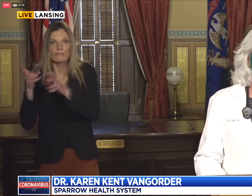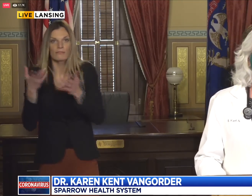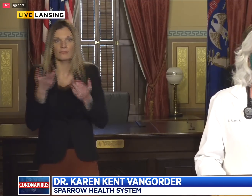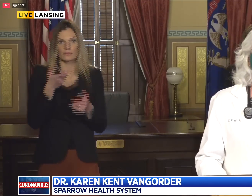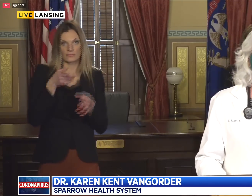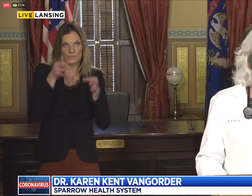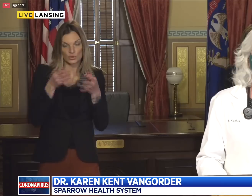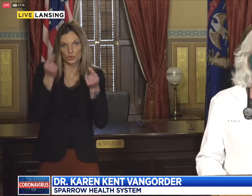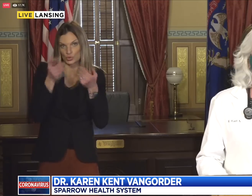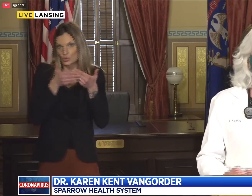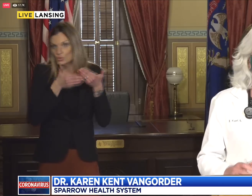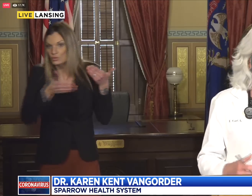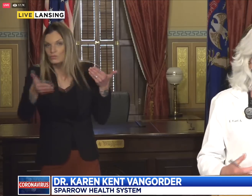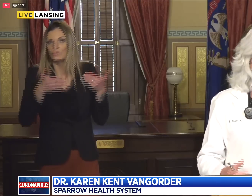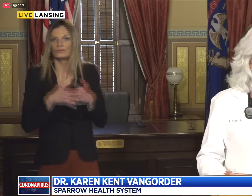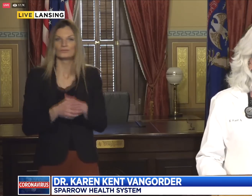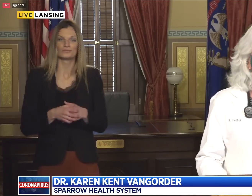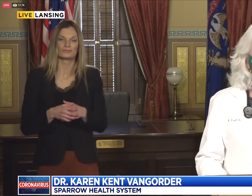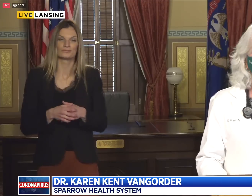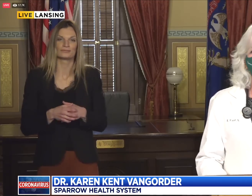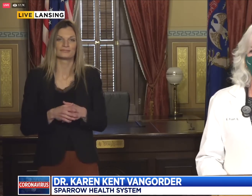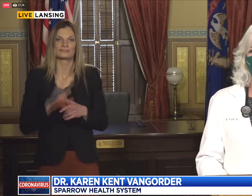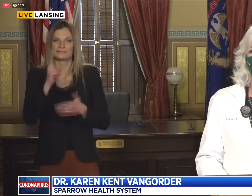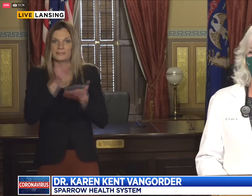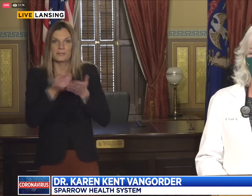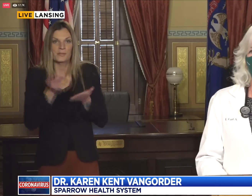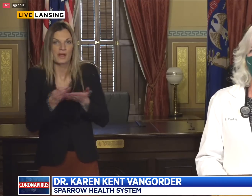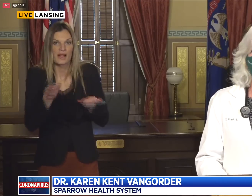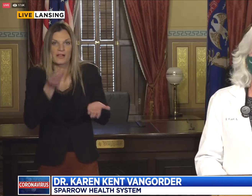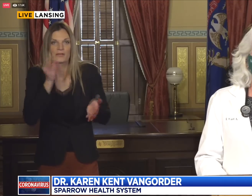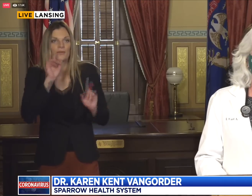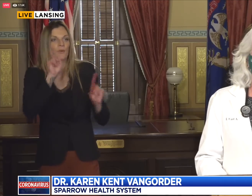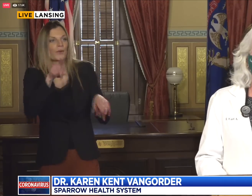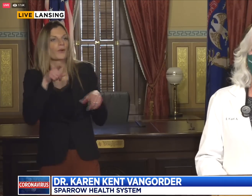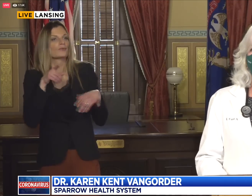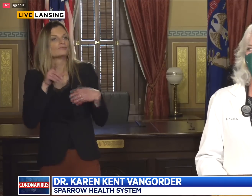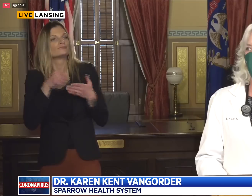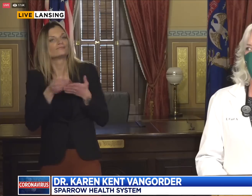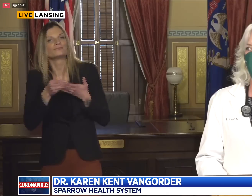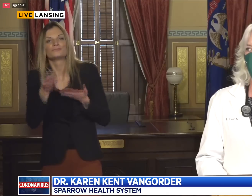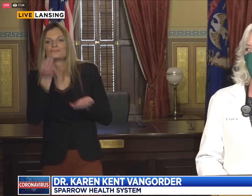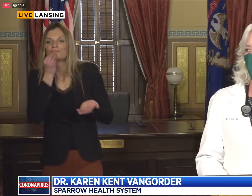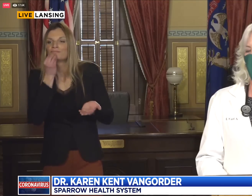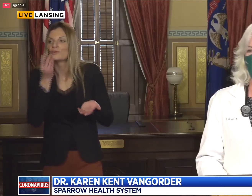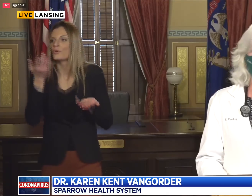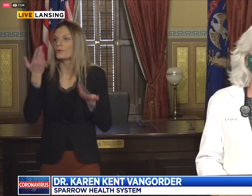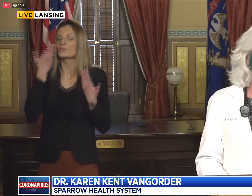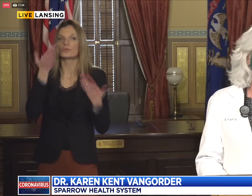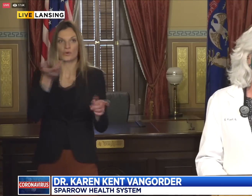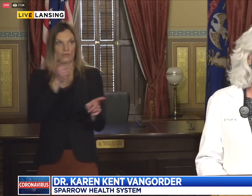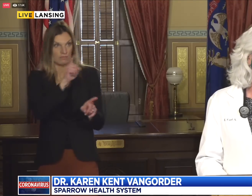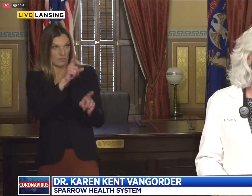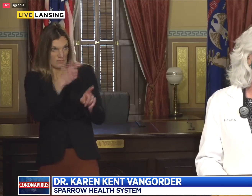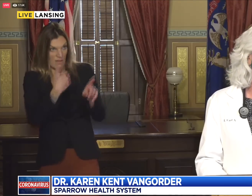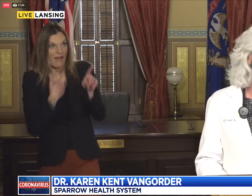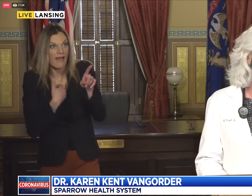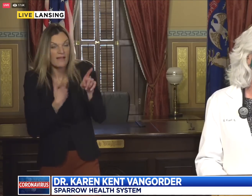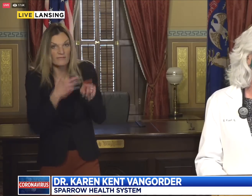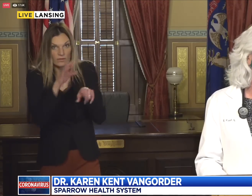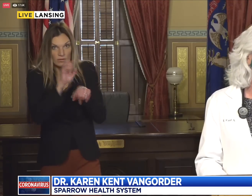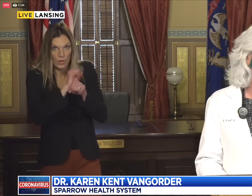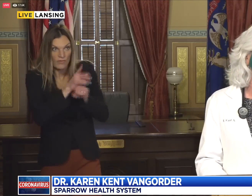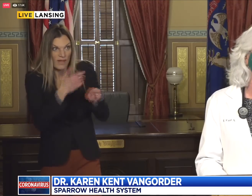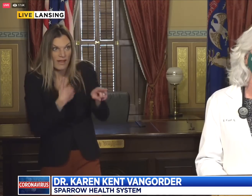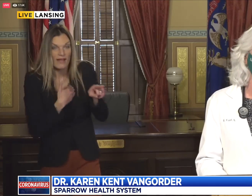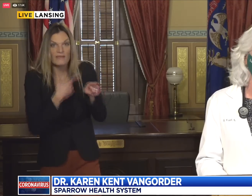their COVID status. In the grocery store, that's really not true. And we don't know who's going to have COVID, who has COVID now